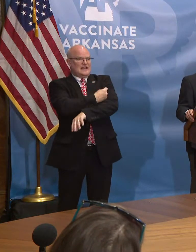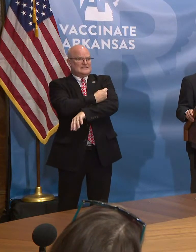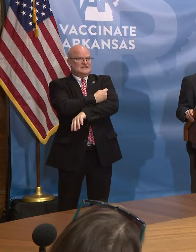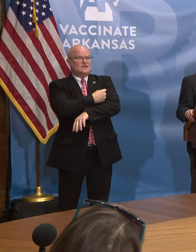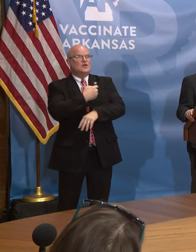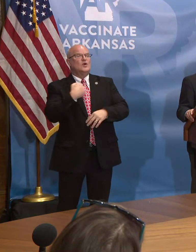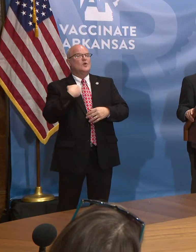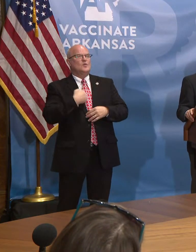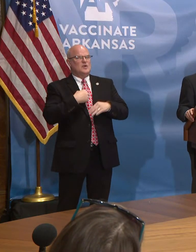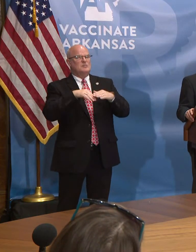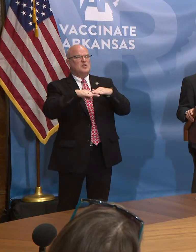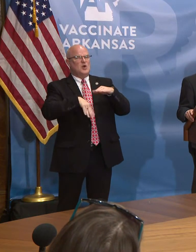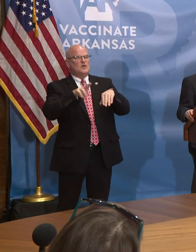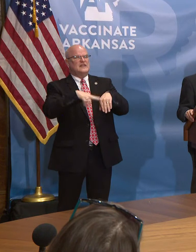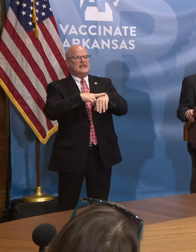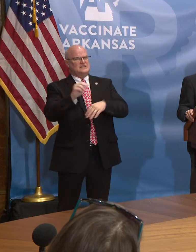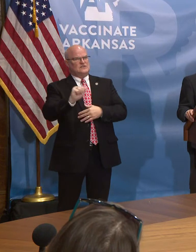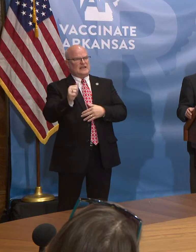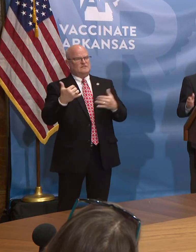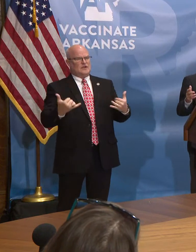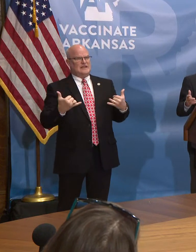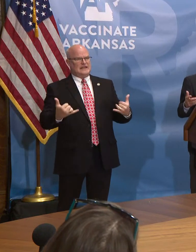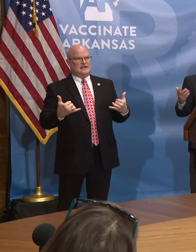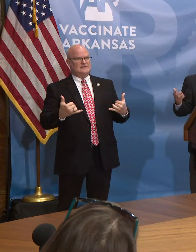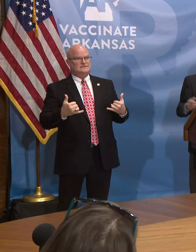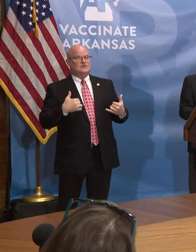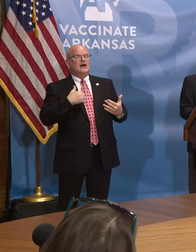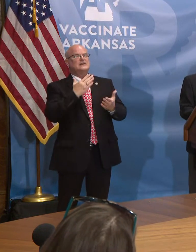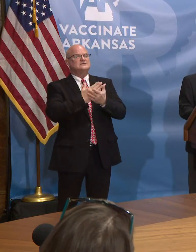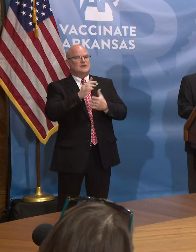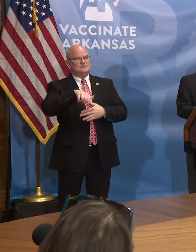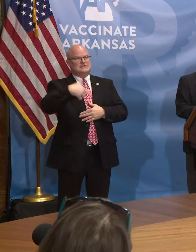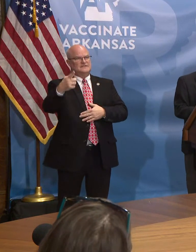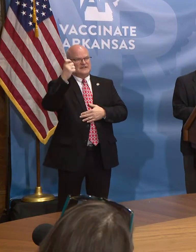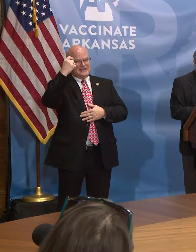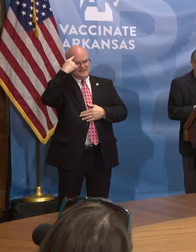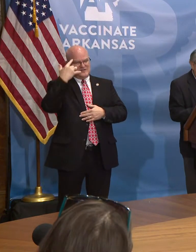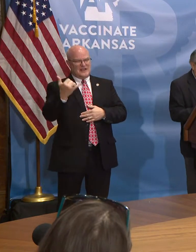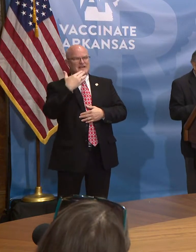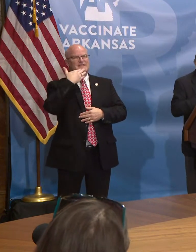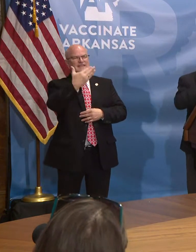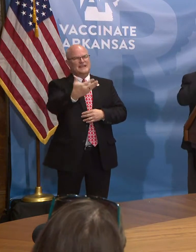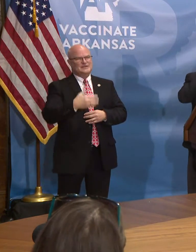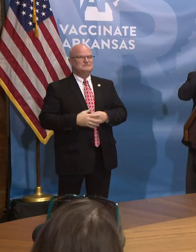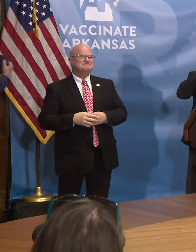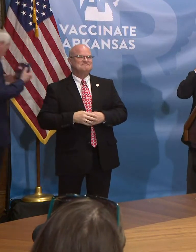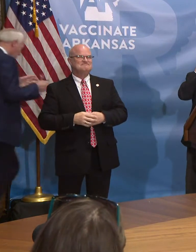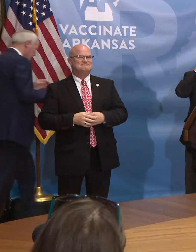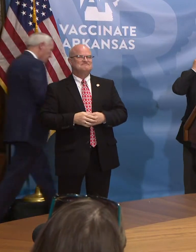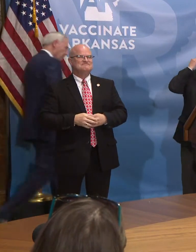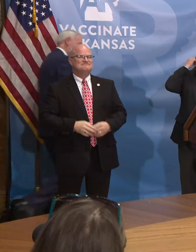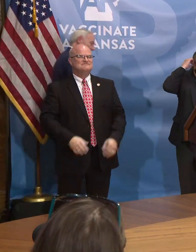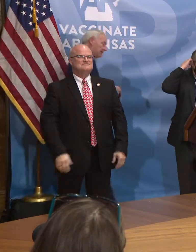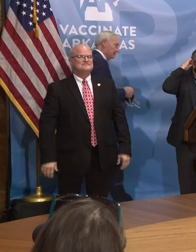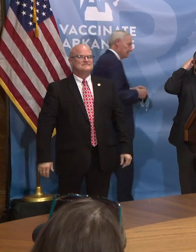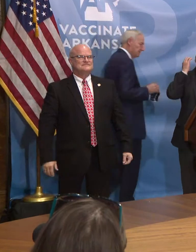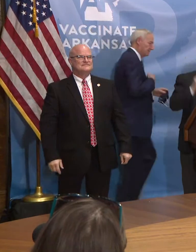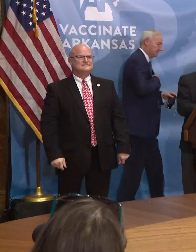the national average at this time. And so I'll stop here and turn it back over to the governor. Thank you.